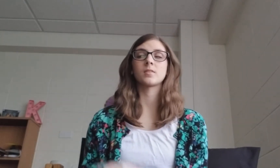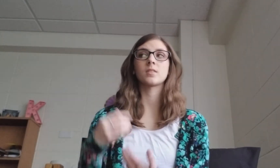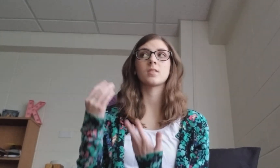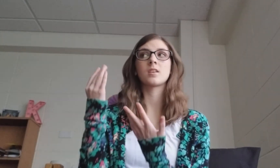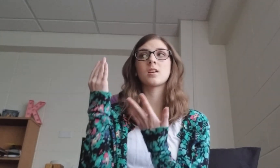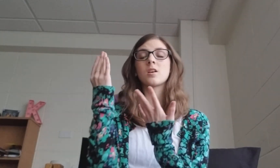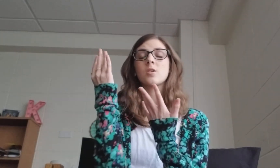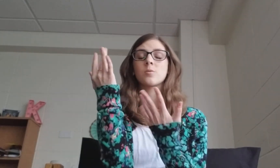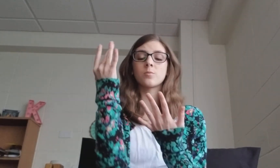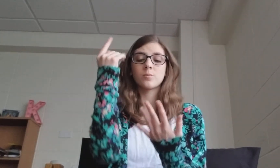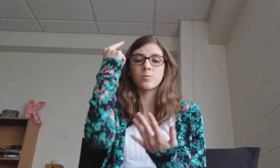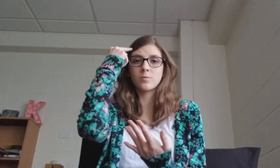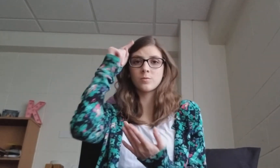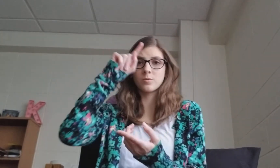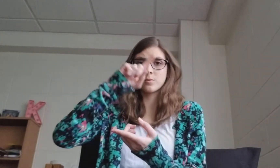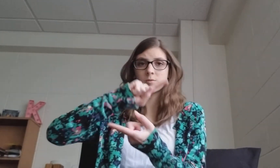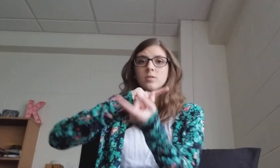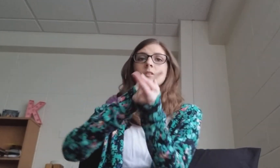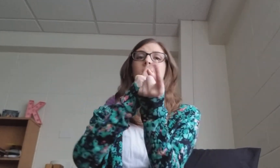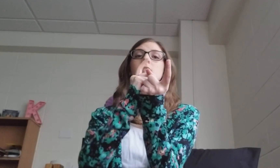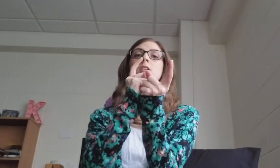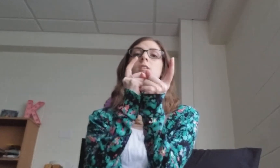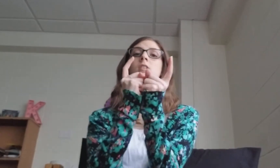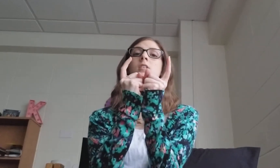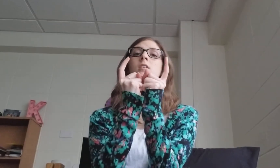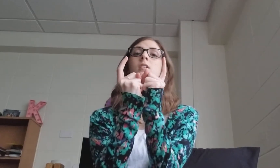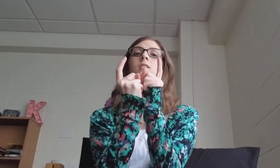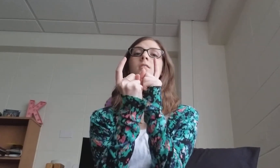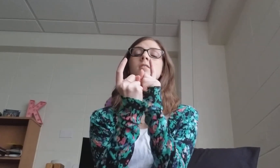Waiting for change to come